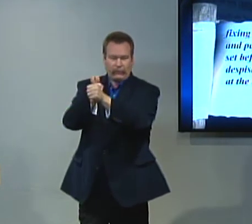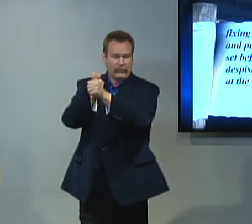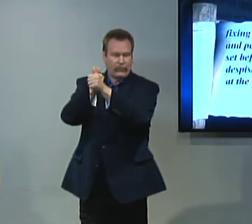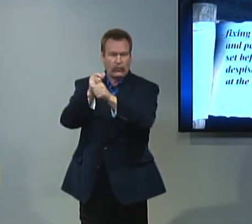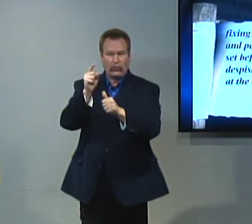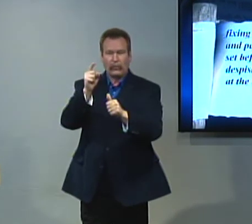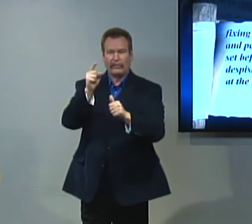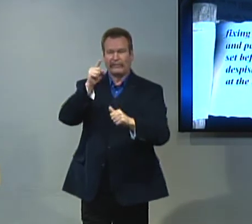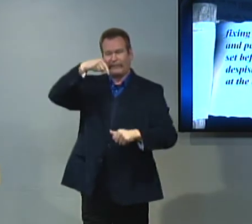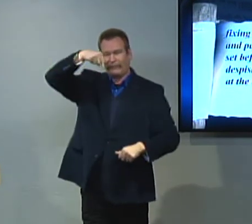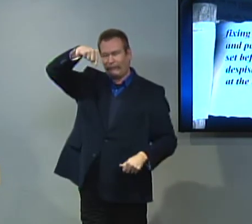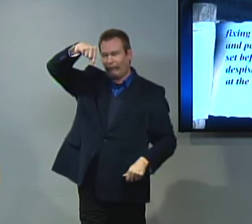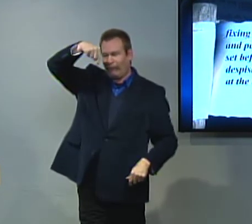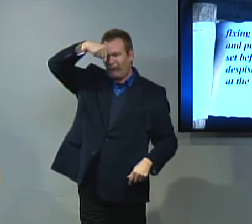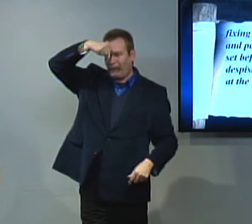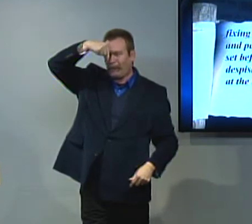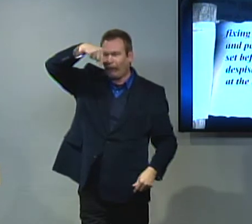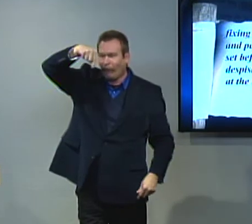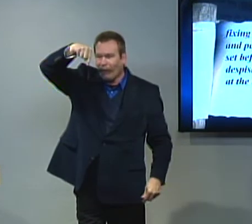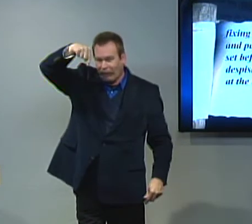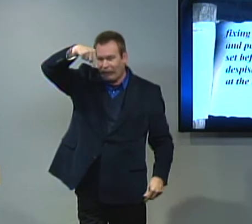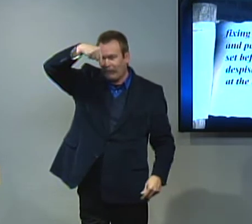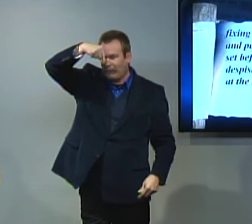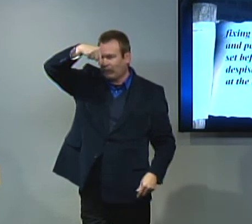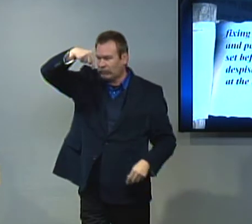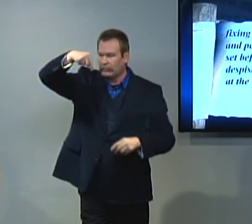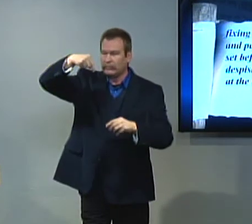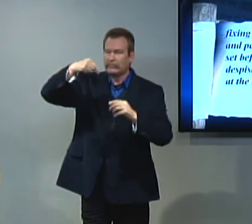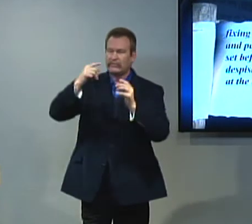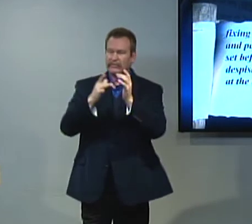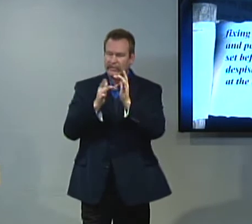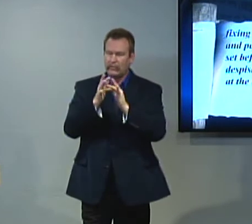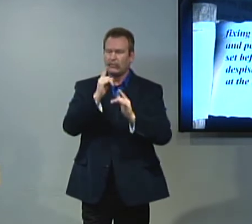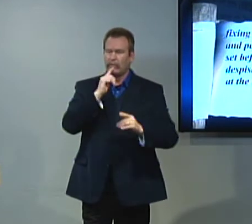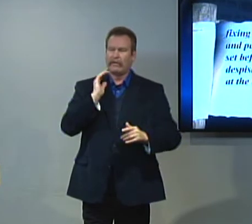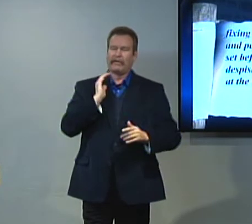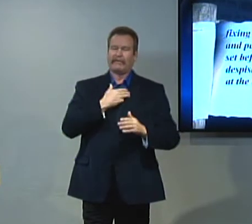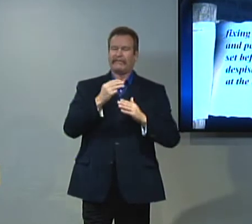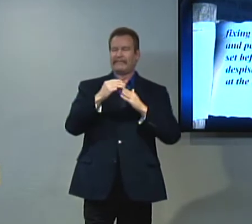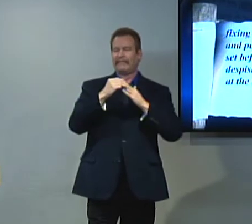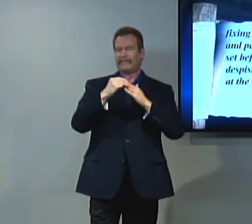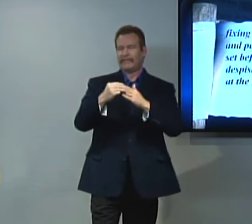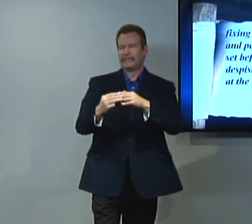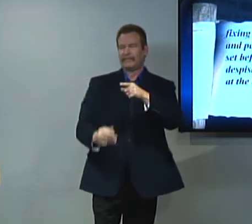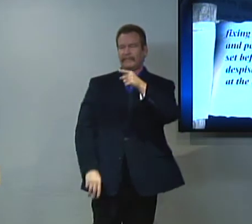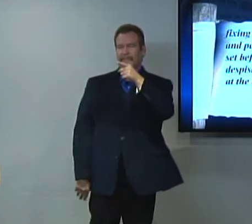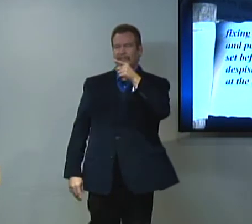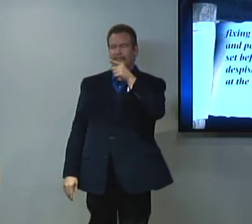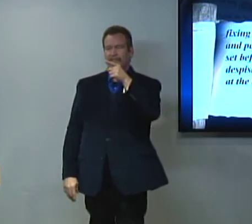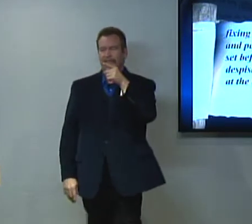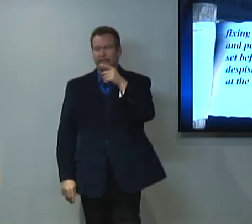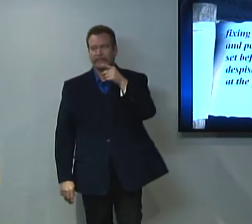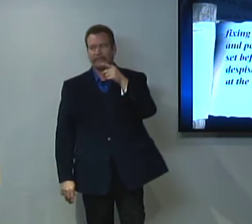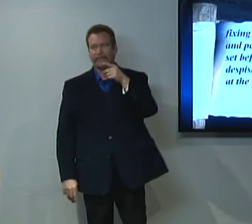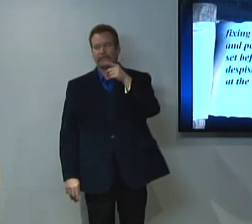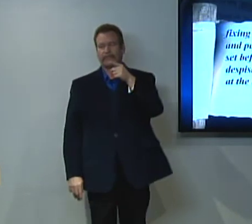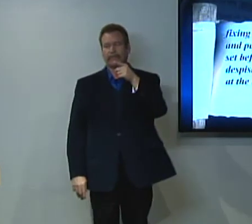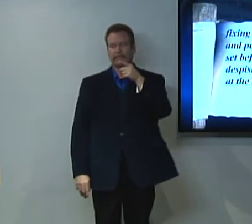We follow him. Jesus is our carrot, as it were. He is our reward. He's our leader. We follow him.